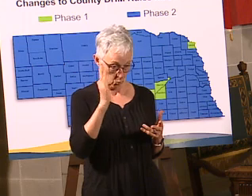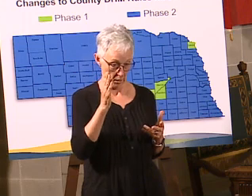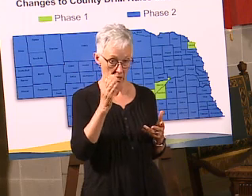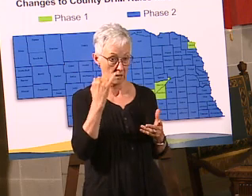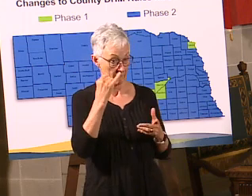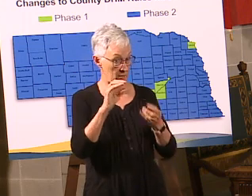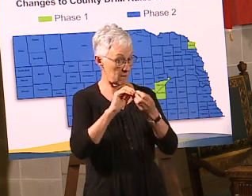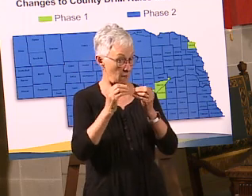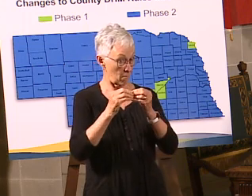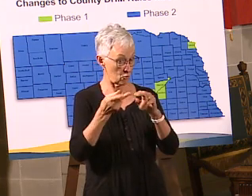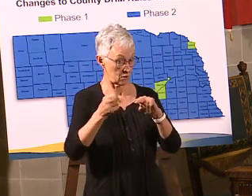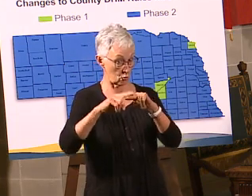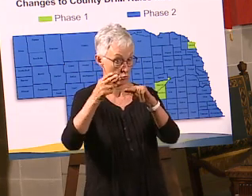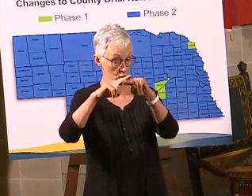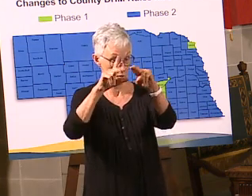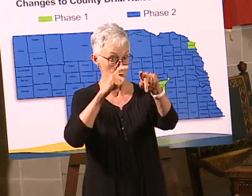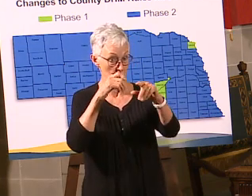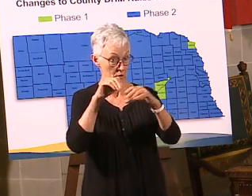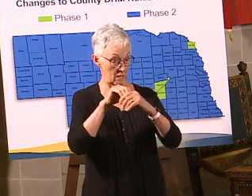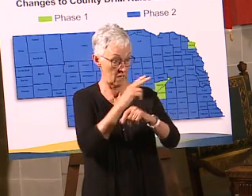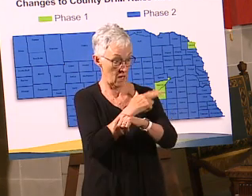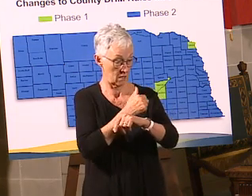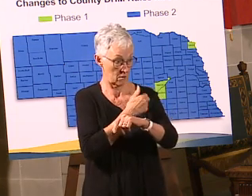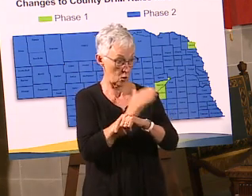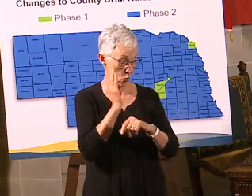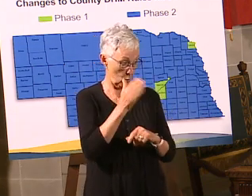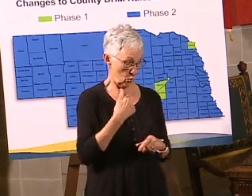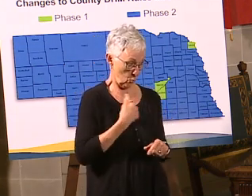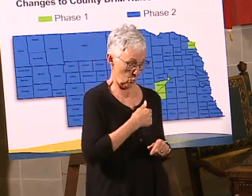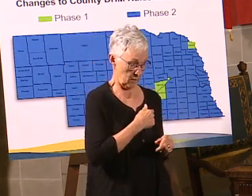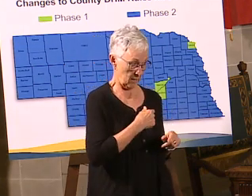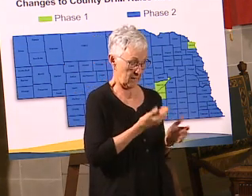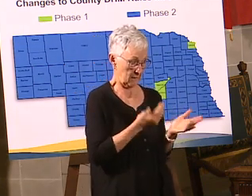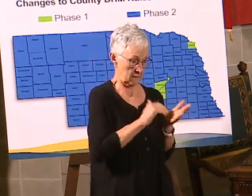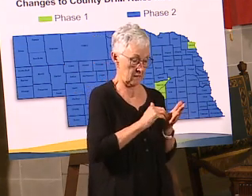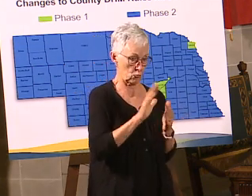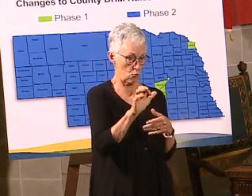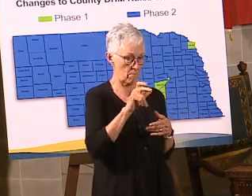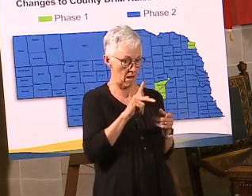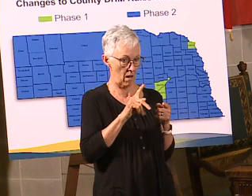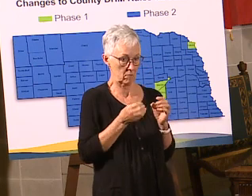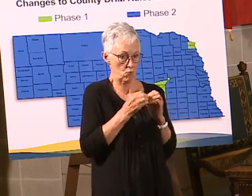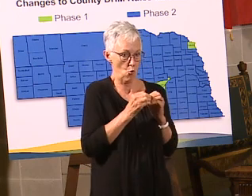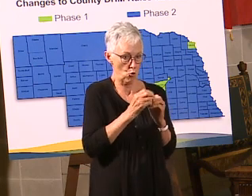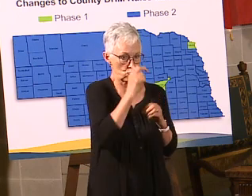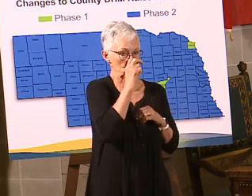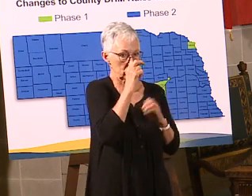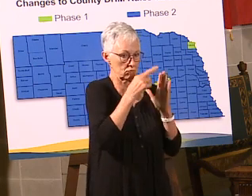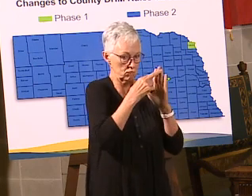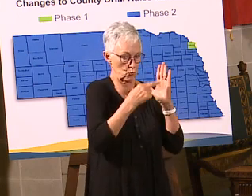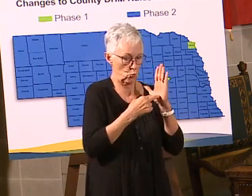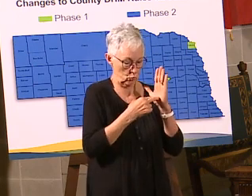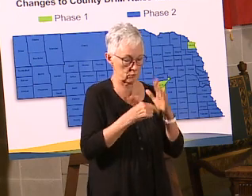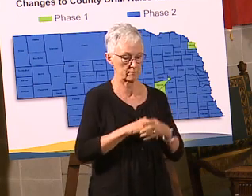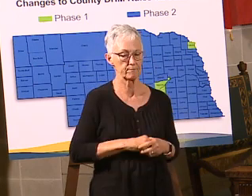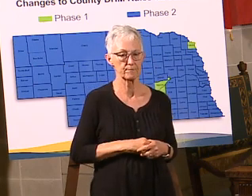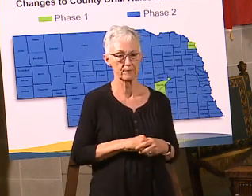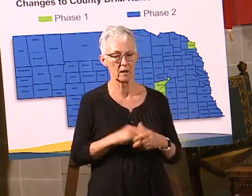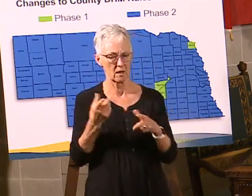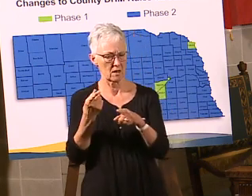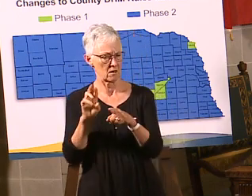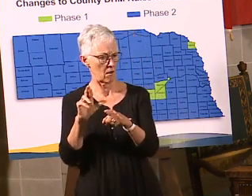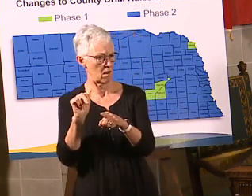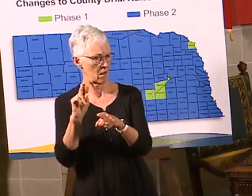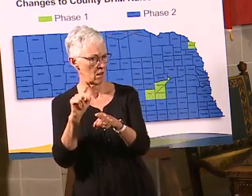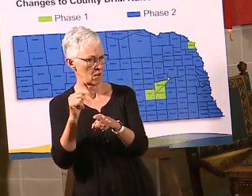we're doing is, as Dr. Antone said, he is working with the chief medical officers of the hospital systems in Omaha to talk to them about